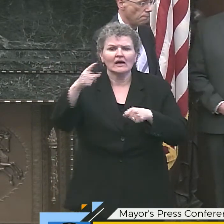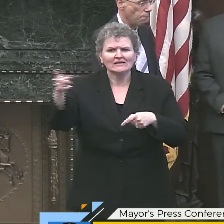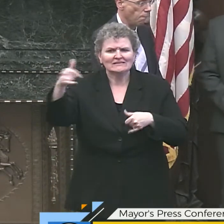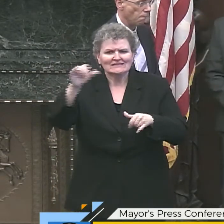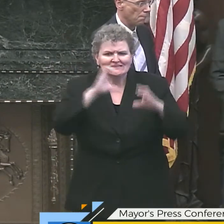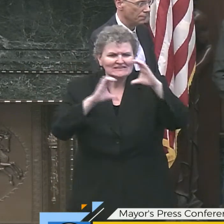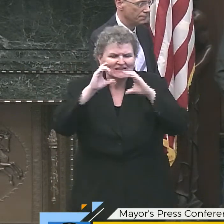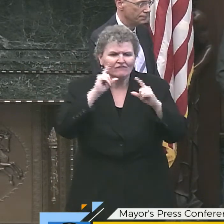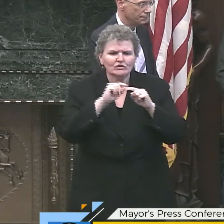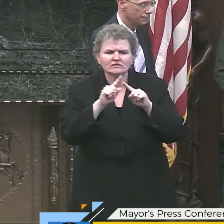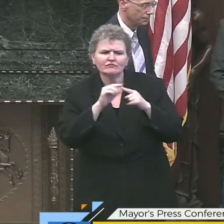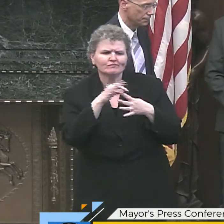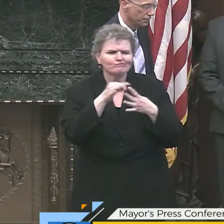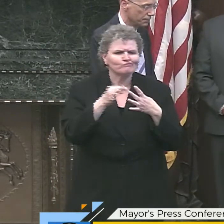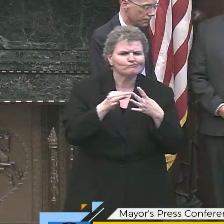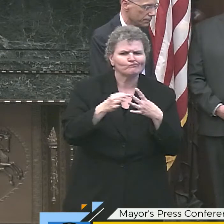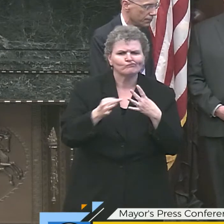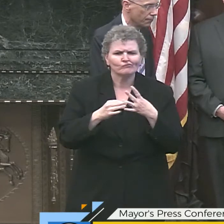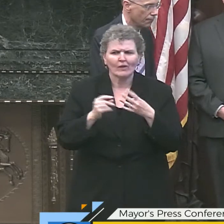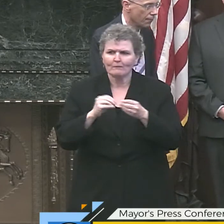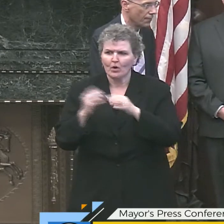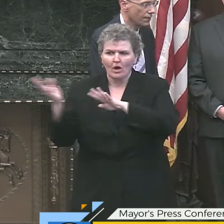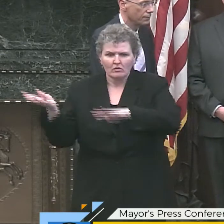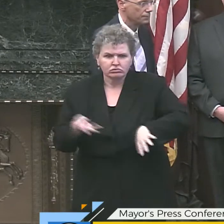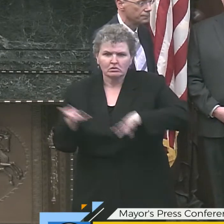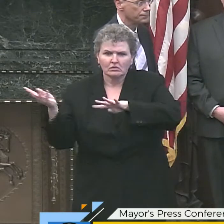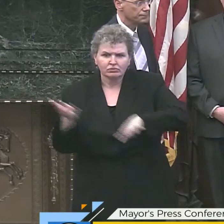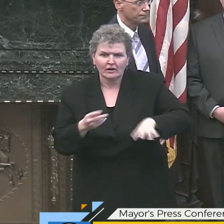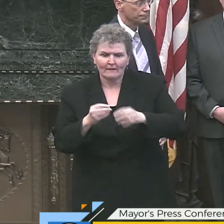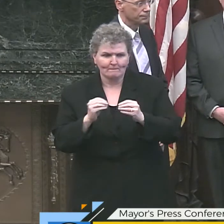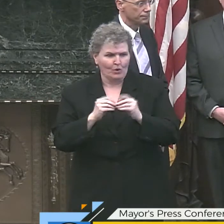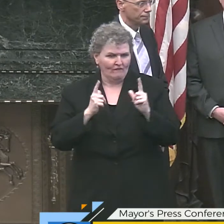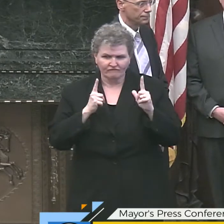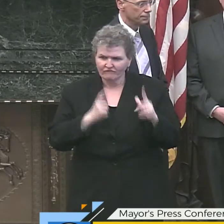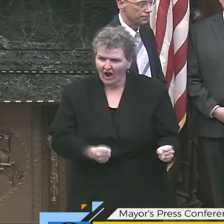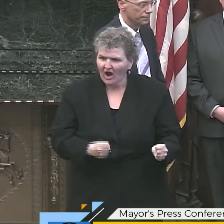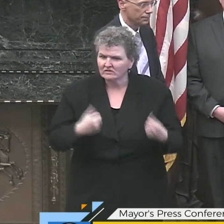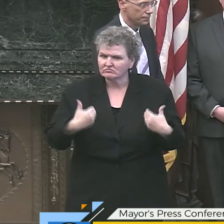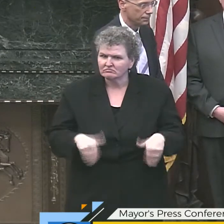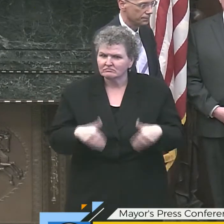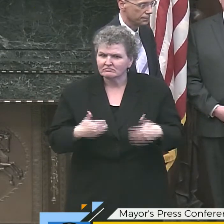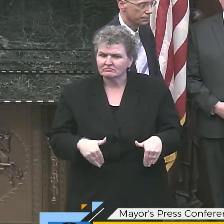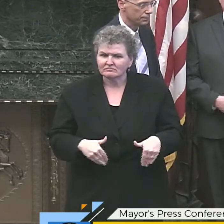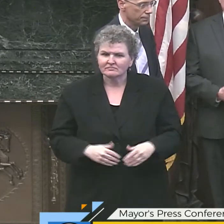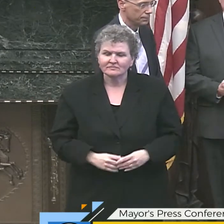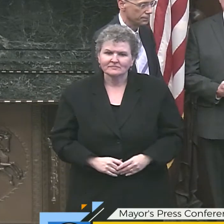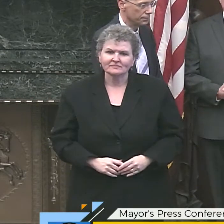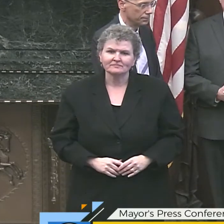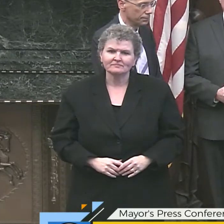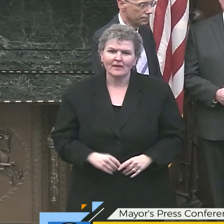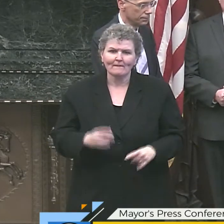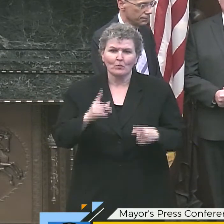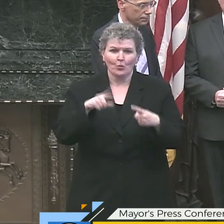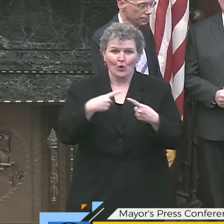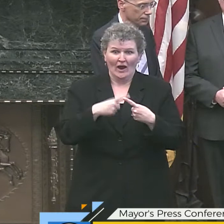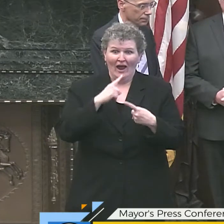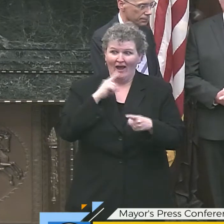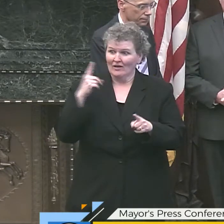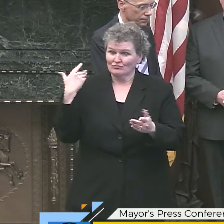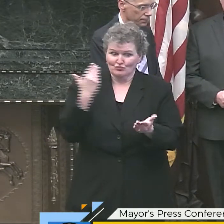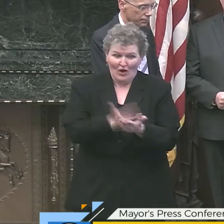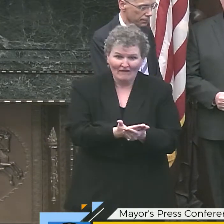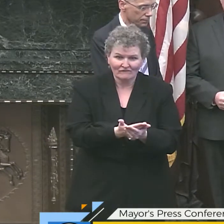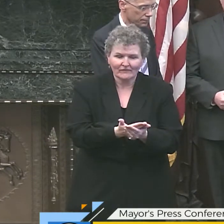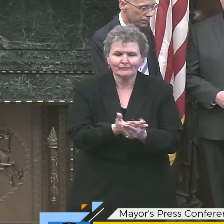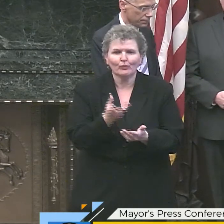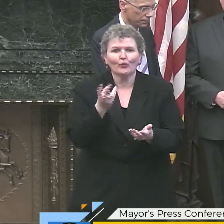protective equipment and trying to expedite getting that equipment into Philadelphia. But I don't have an update of exactly when that would be. Okay,